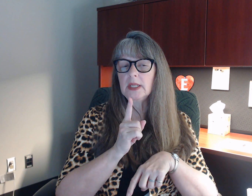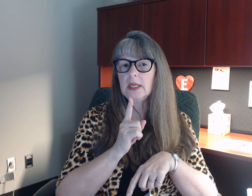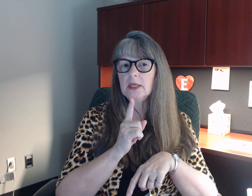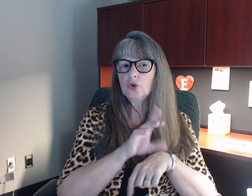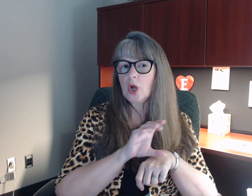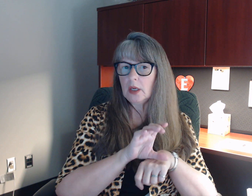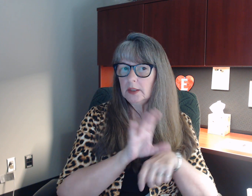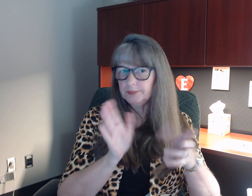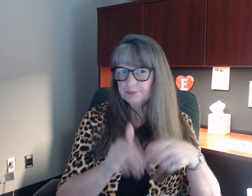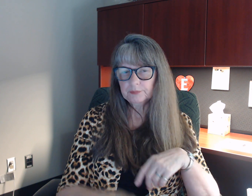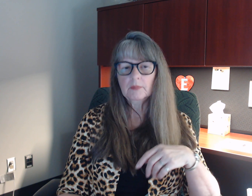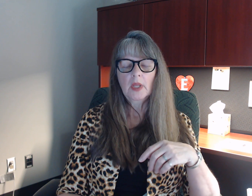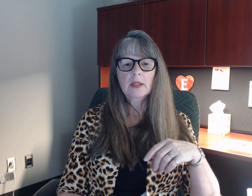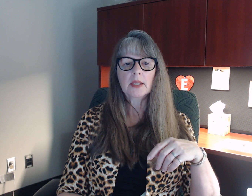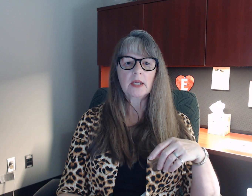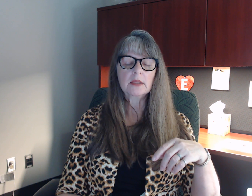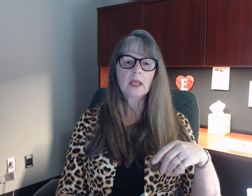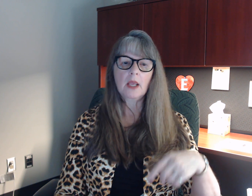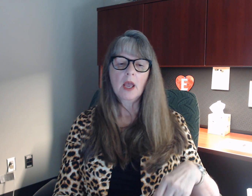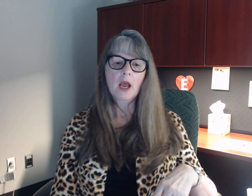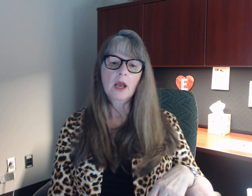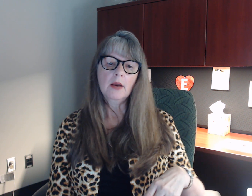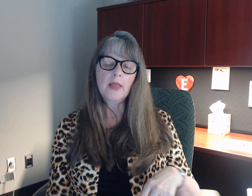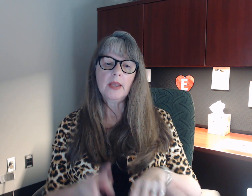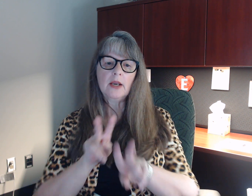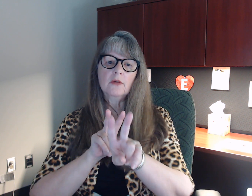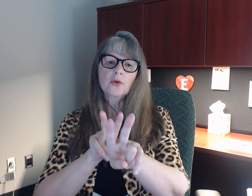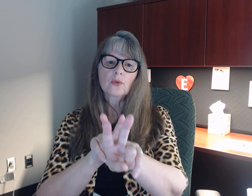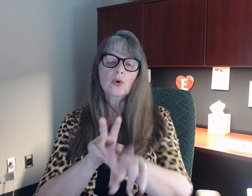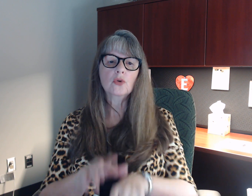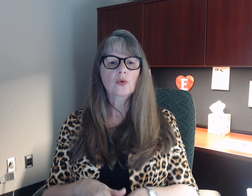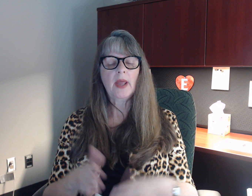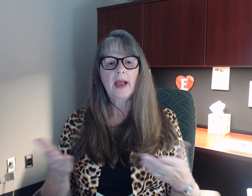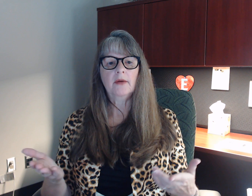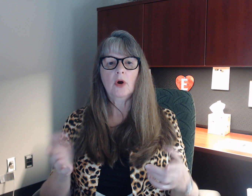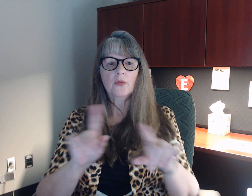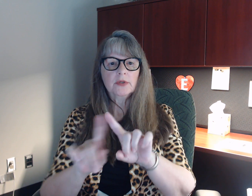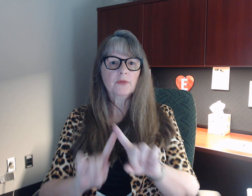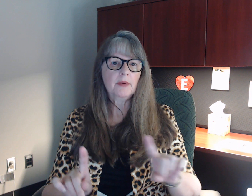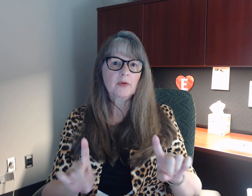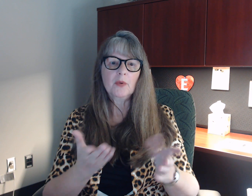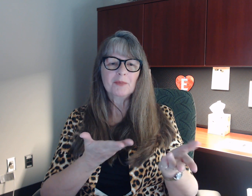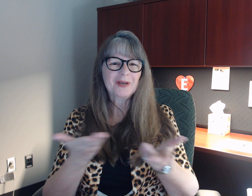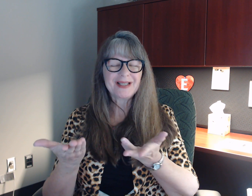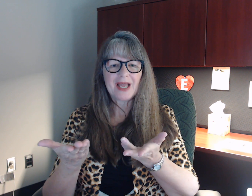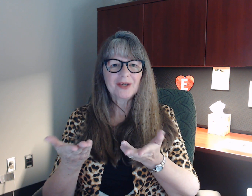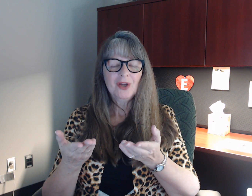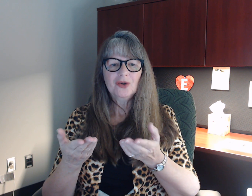really chocolate, that kind of thing. And then at a funeral, you would have all the different, everyone brings like,